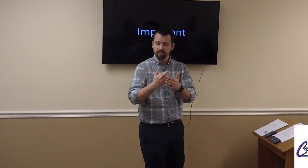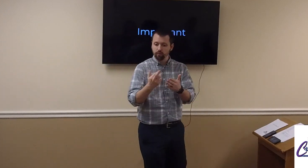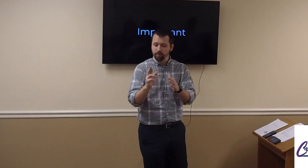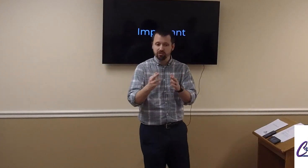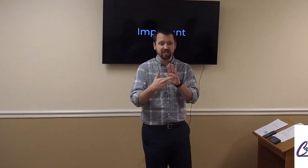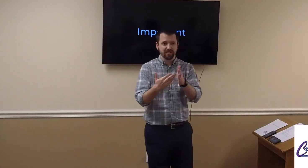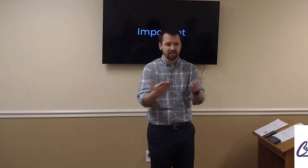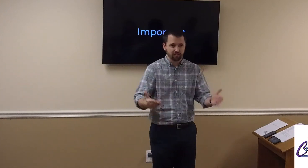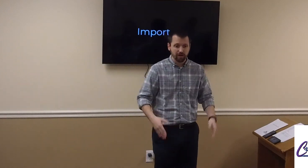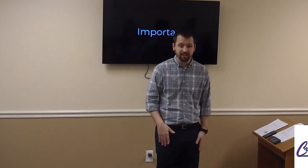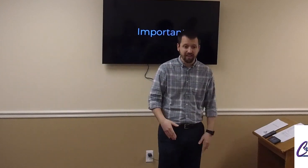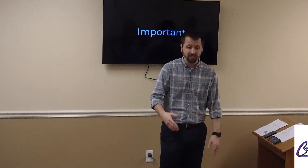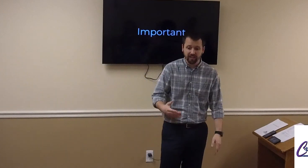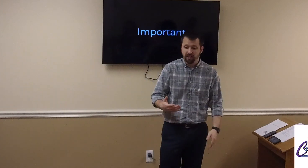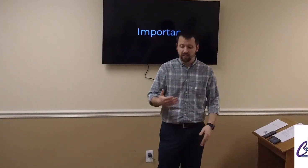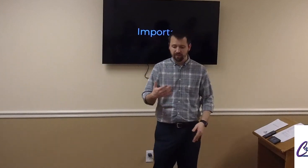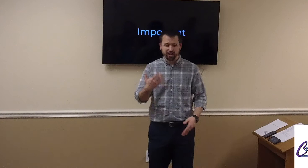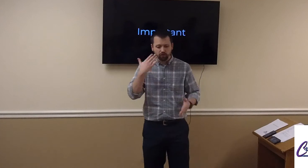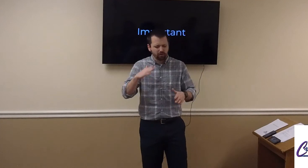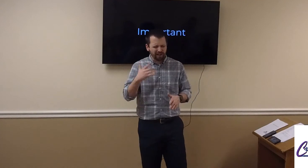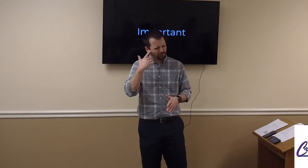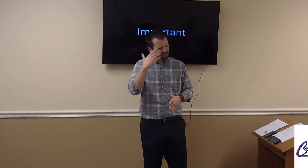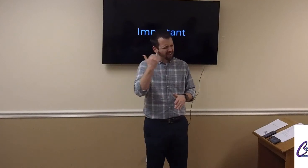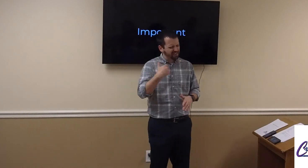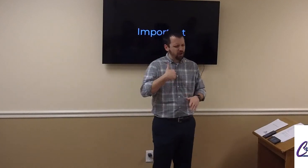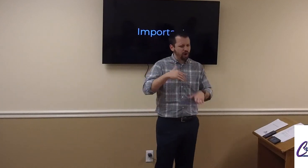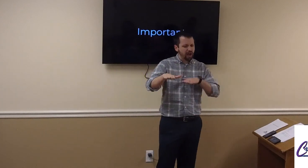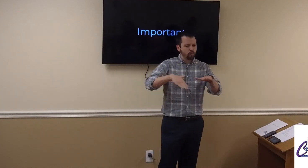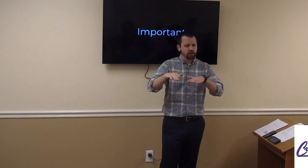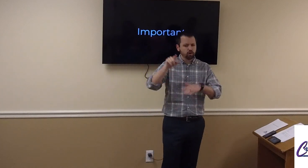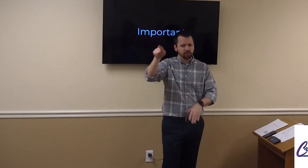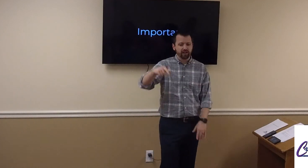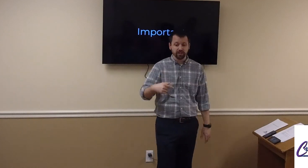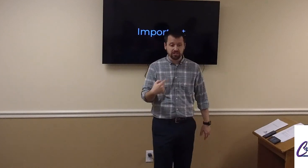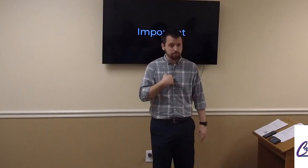that represent a thing. So I could say, like, if I forget how to say, oh, I walked over there, I can just say me.